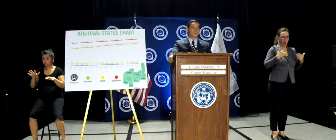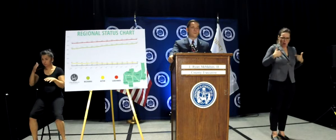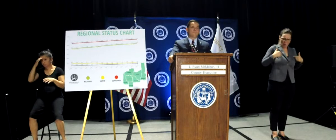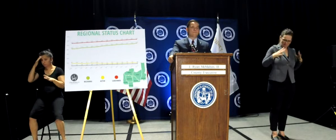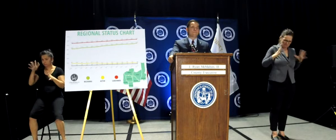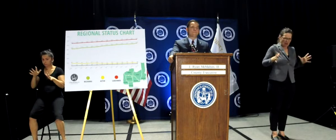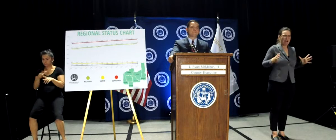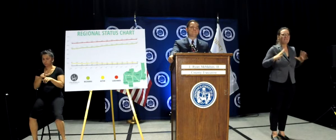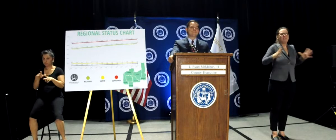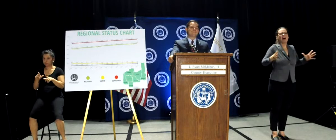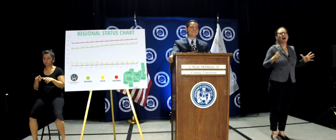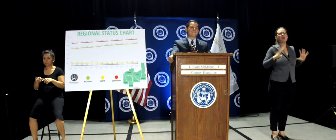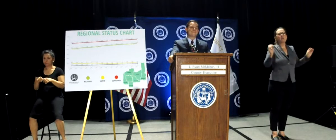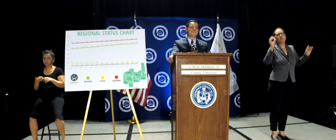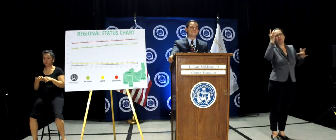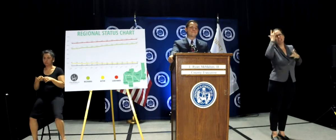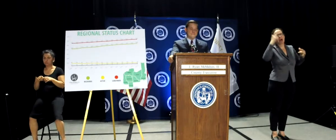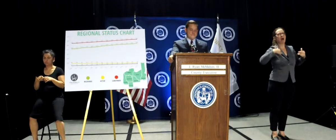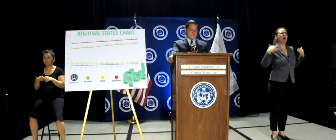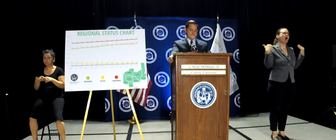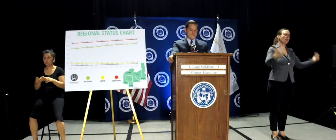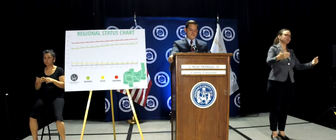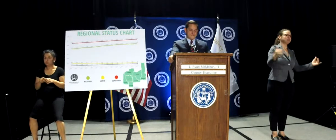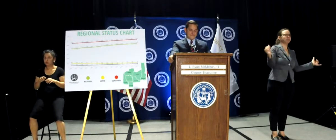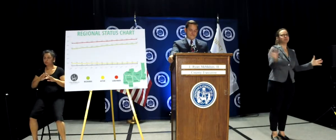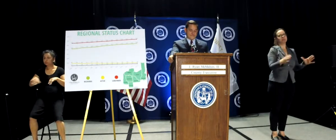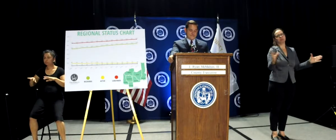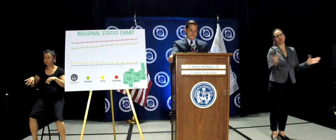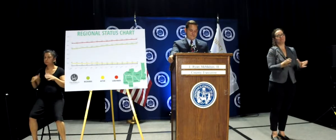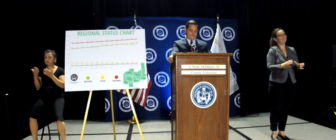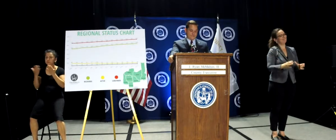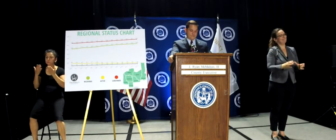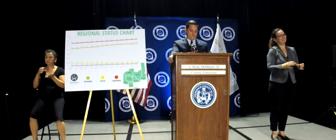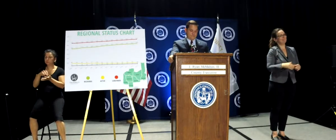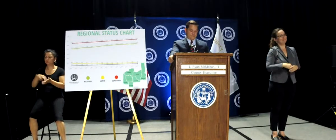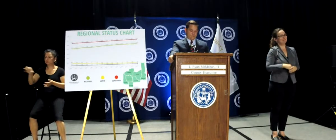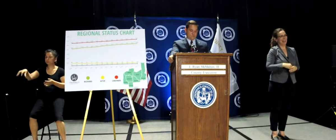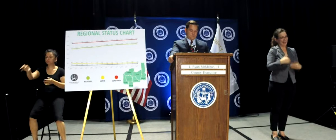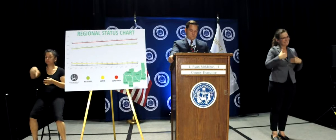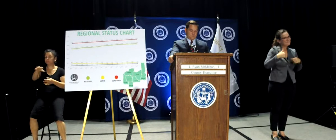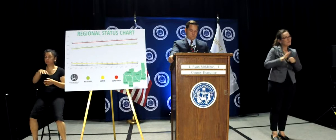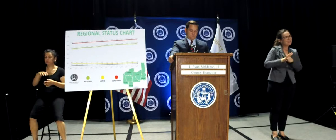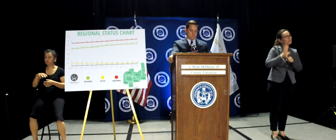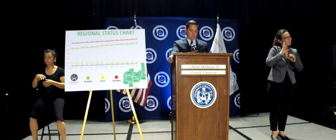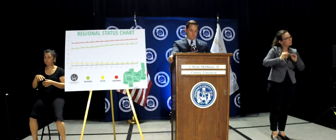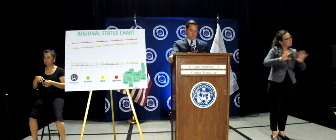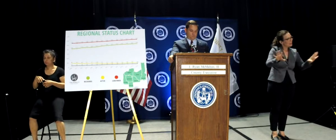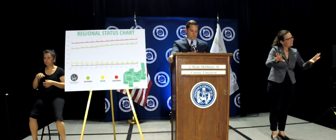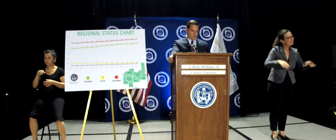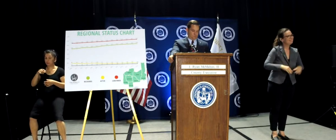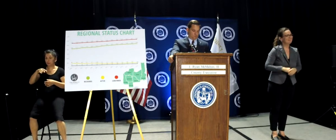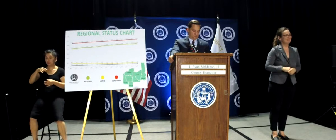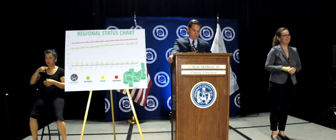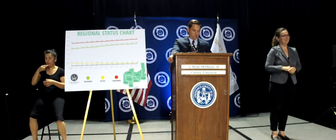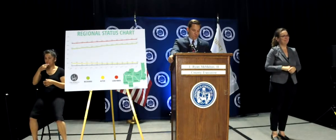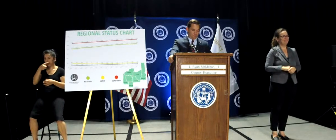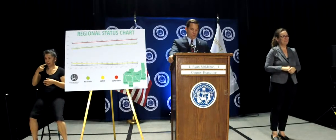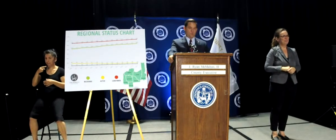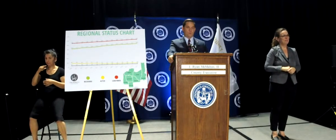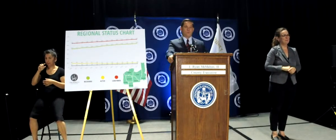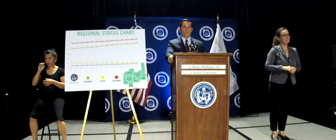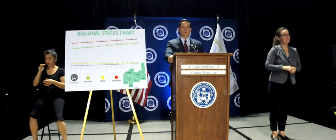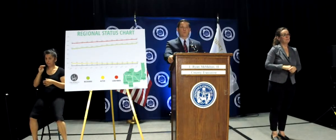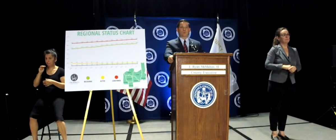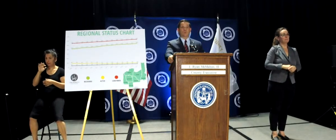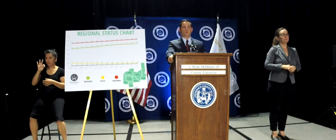Just going back to the school districts, the FM superintendent said that the practice or the